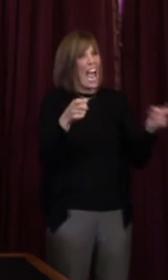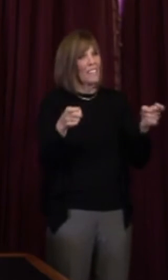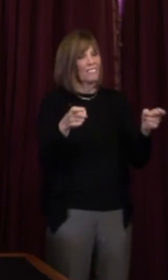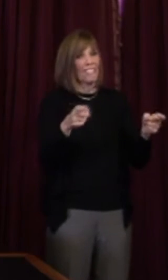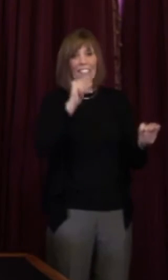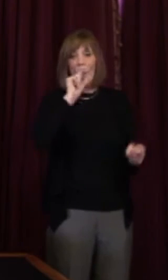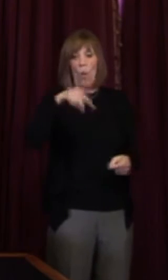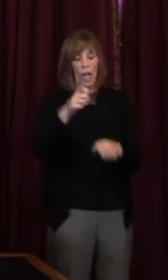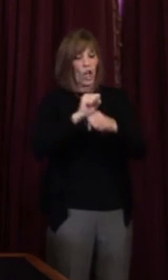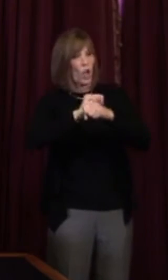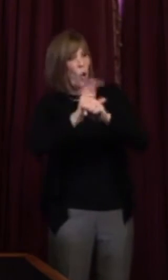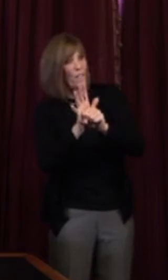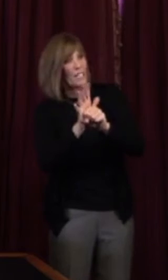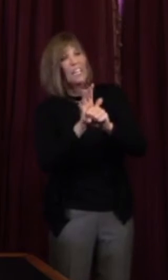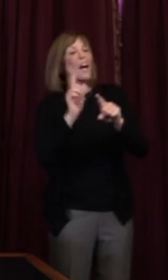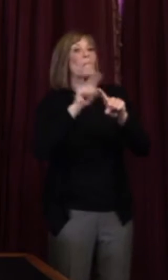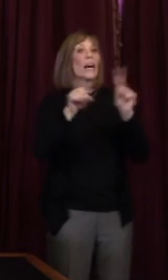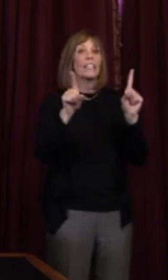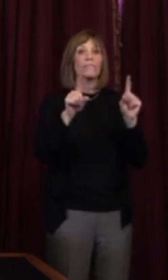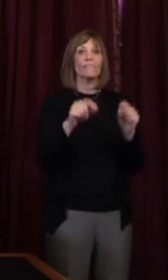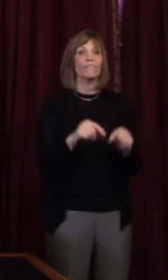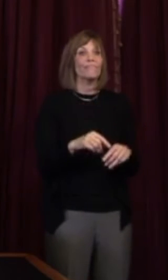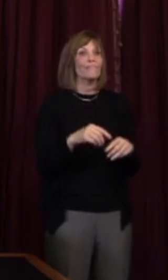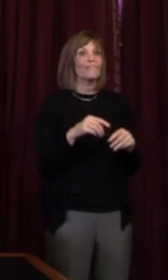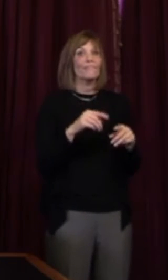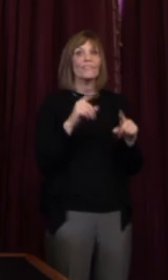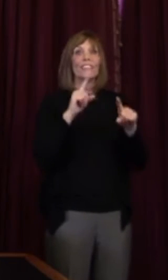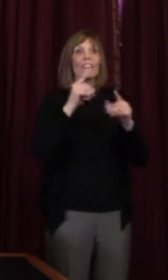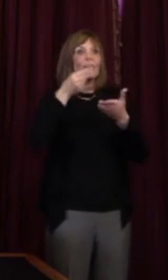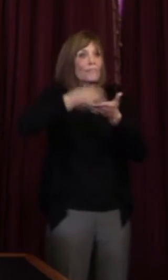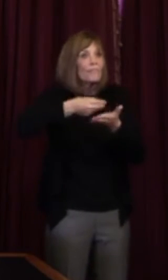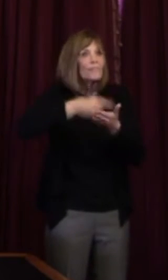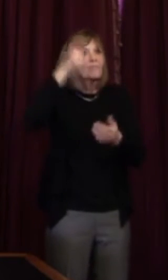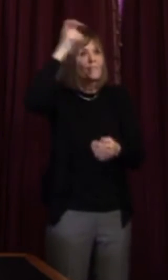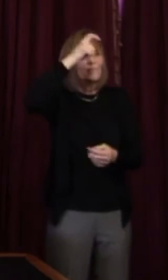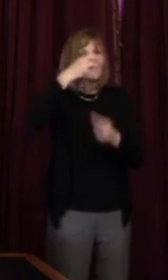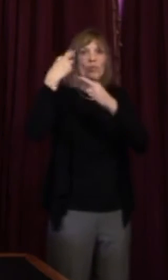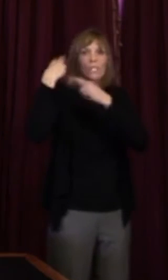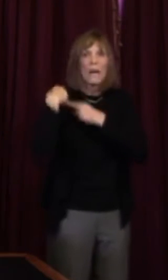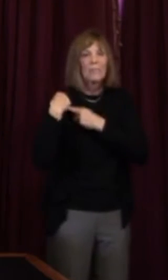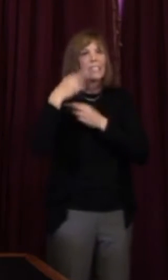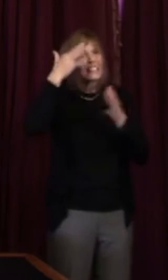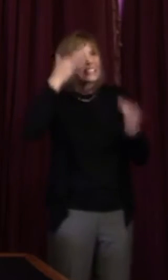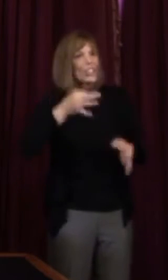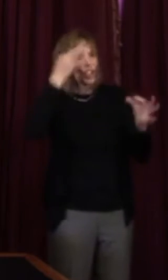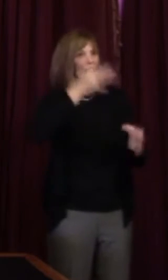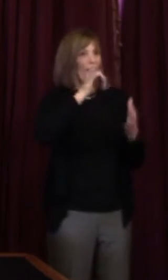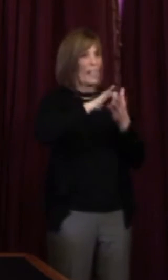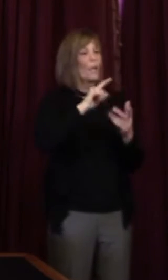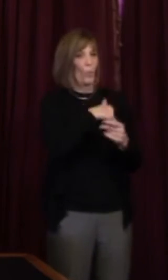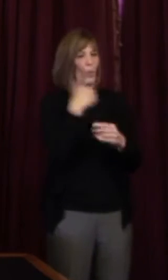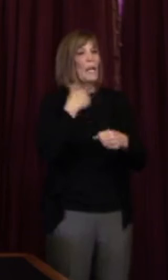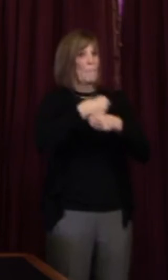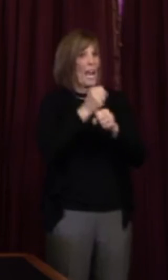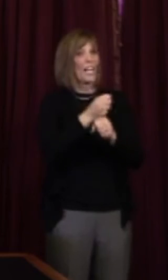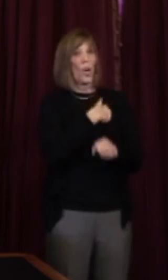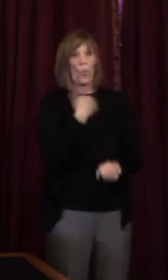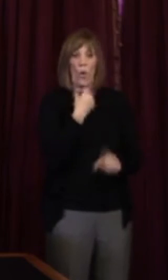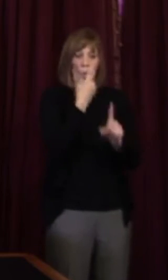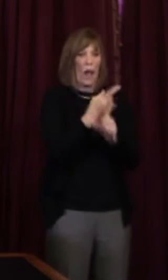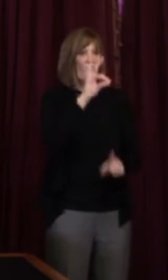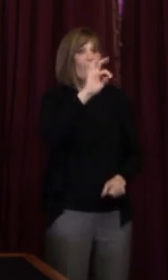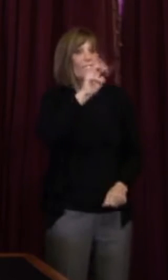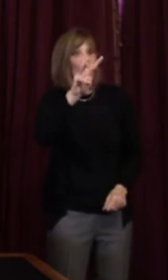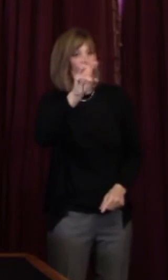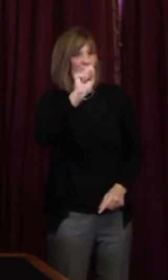only COVID-19, but conservative fiscally responsible decisions that have been made. We are one of the few